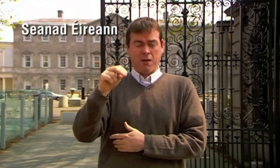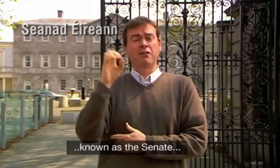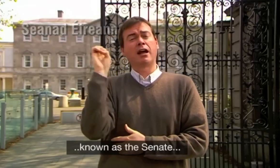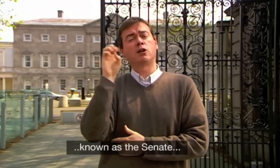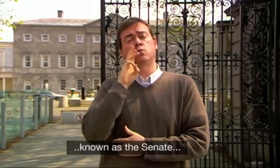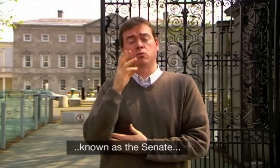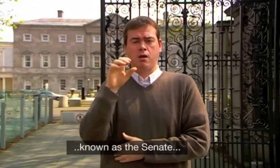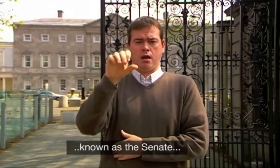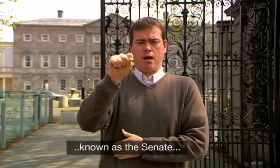known as the Senate.